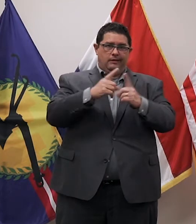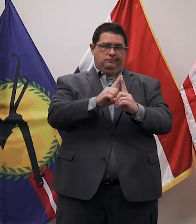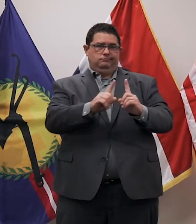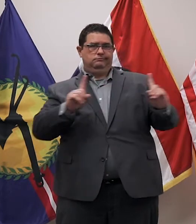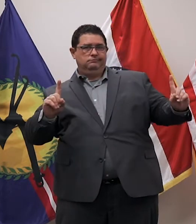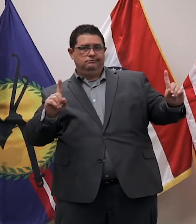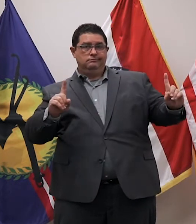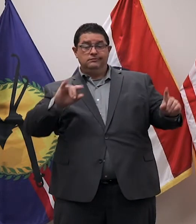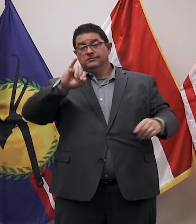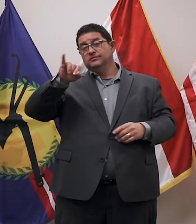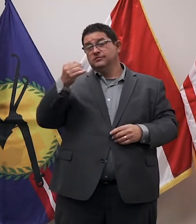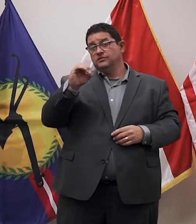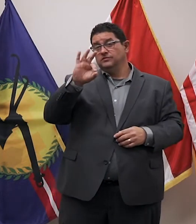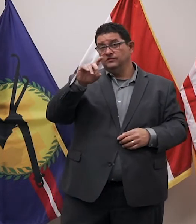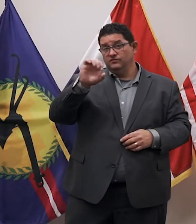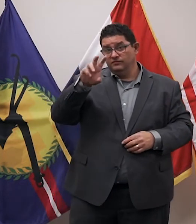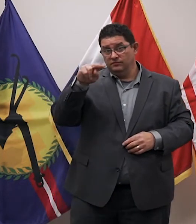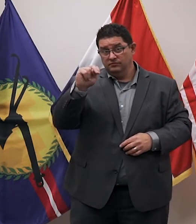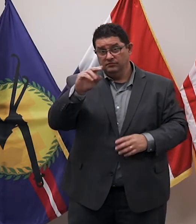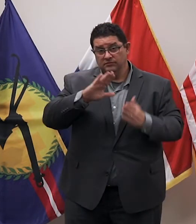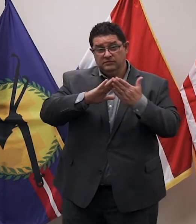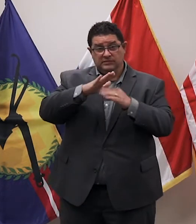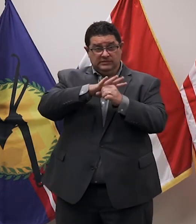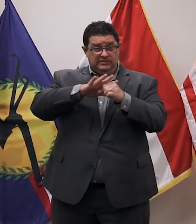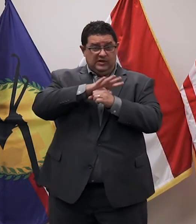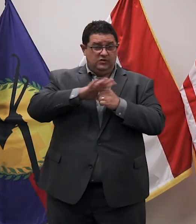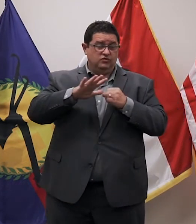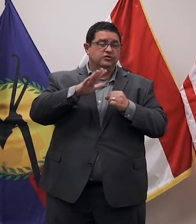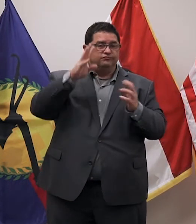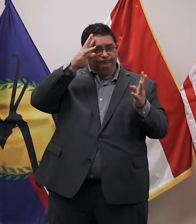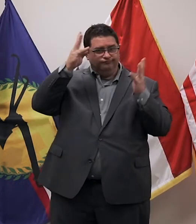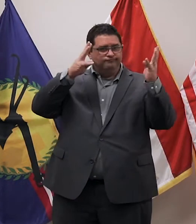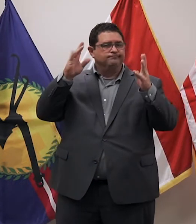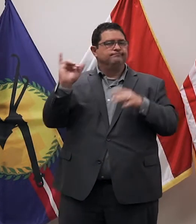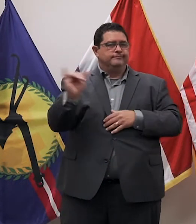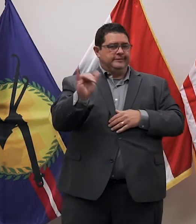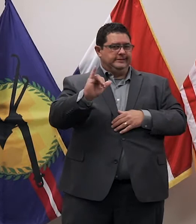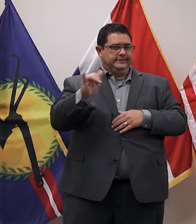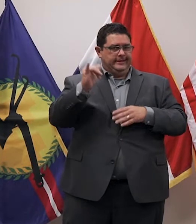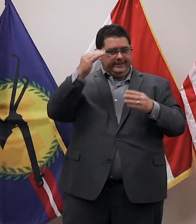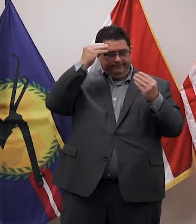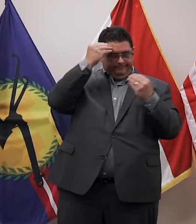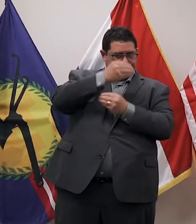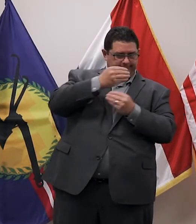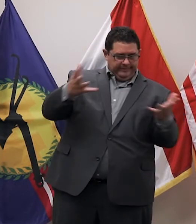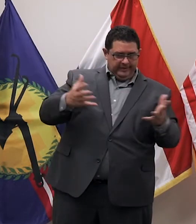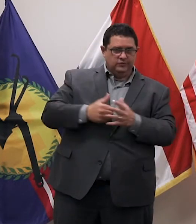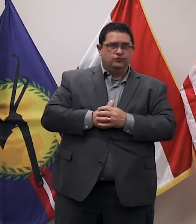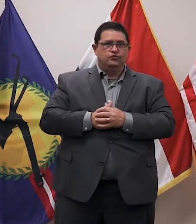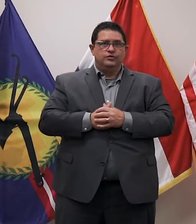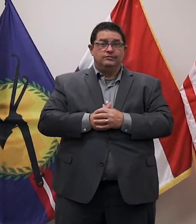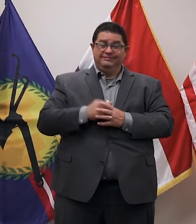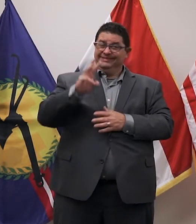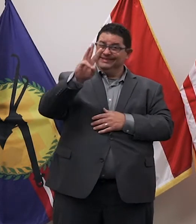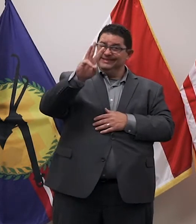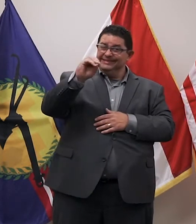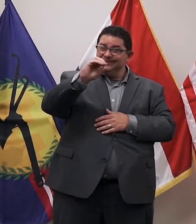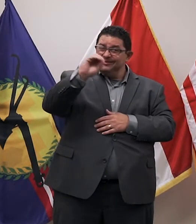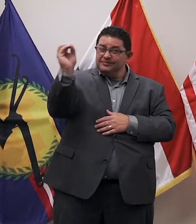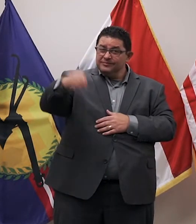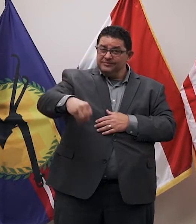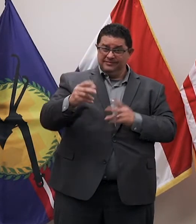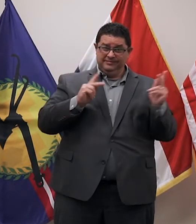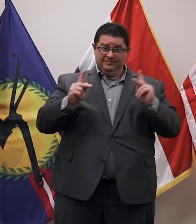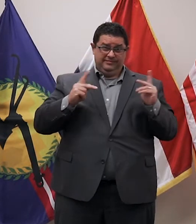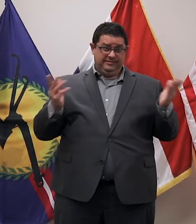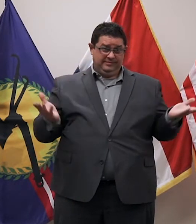And Jefferson County issued a similar advisory. 60% of those in our region are not vaccinated and should be